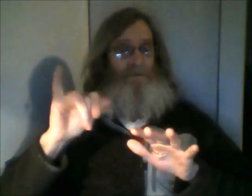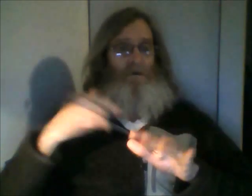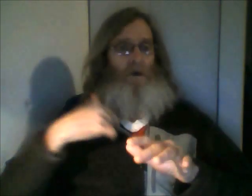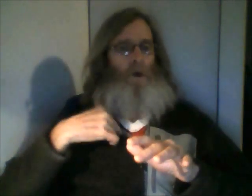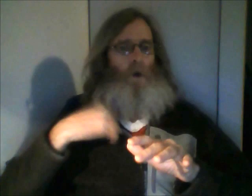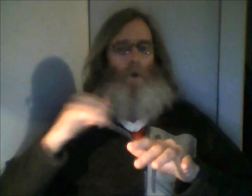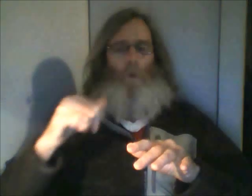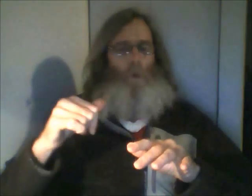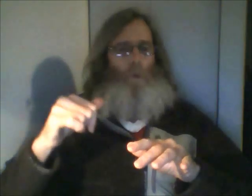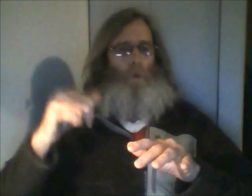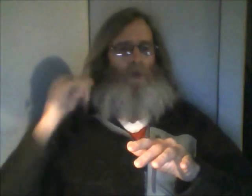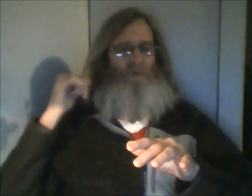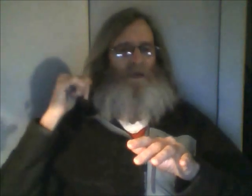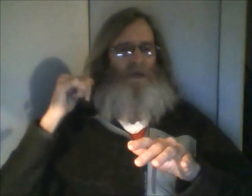blood products,